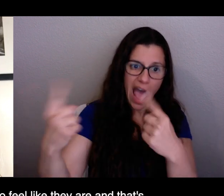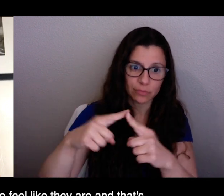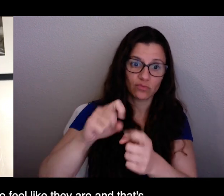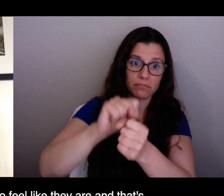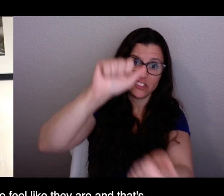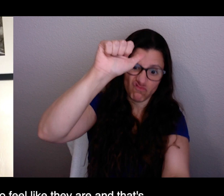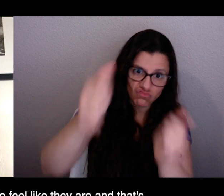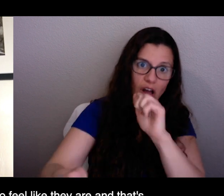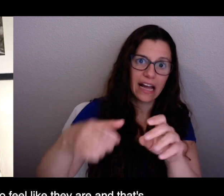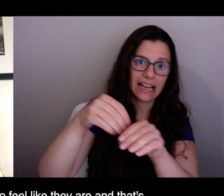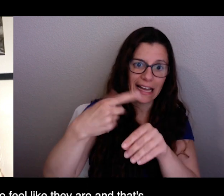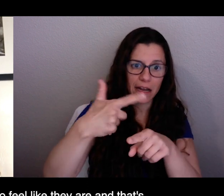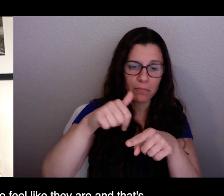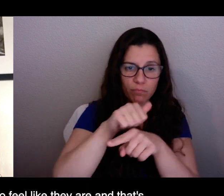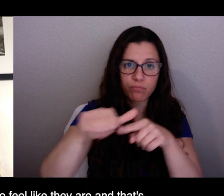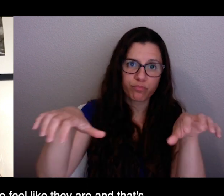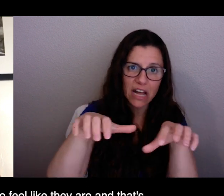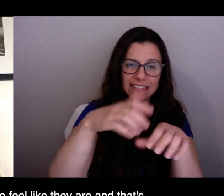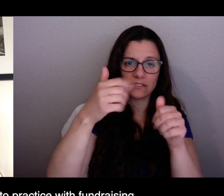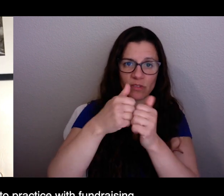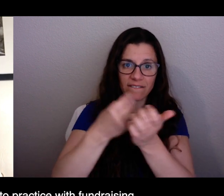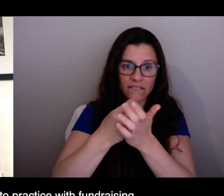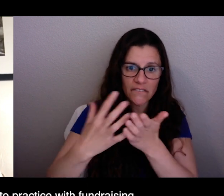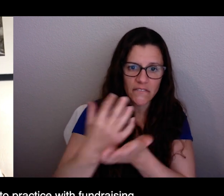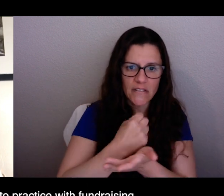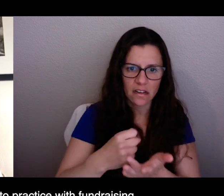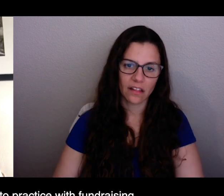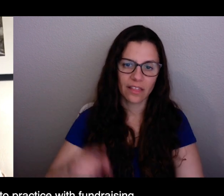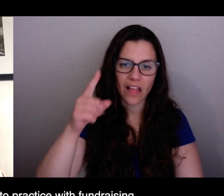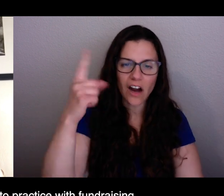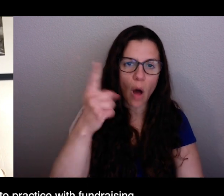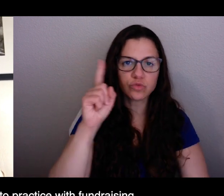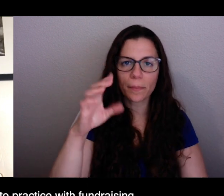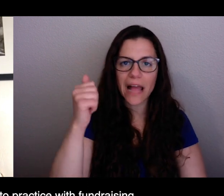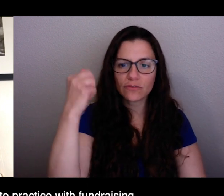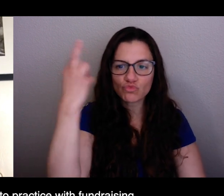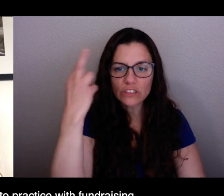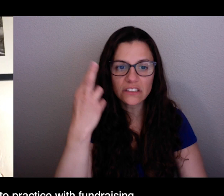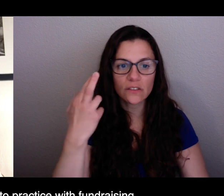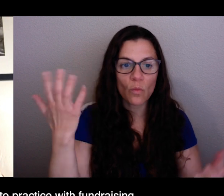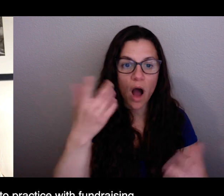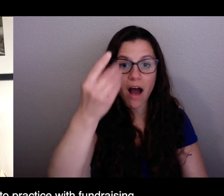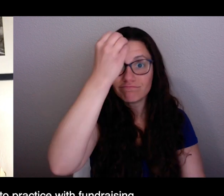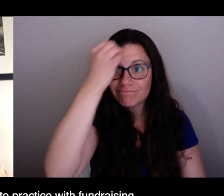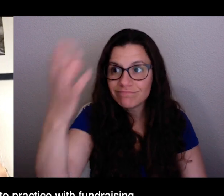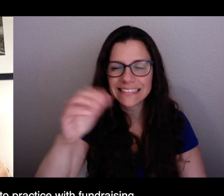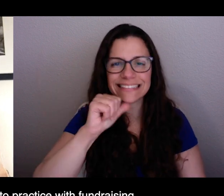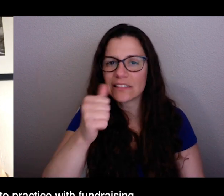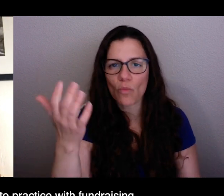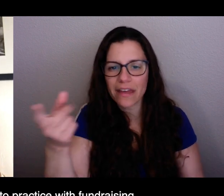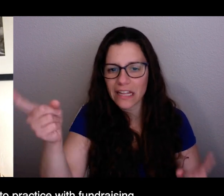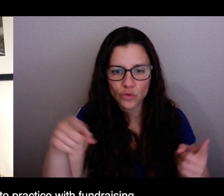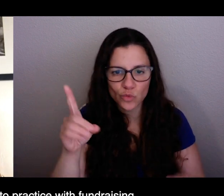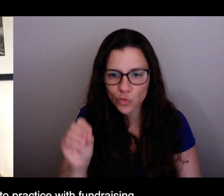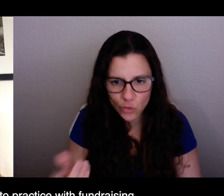and that's why you're there. But when it actually comes to putting change into practice, with fundraising,